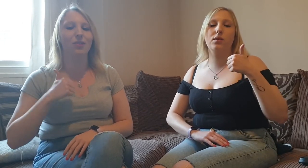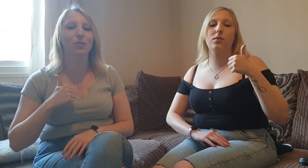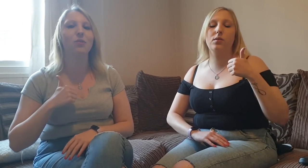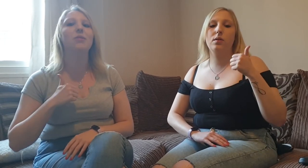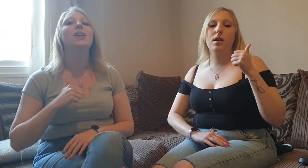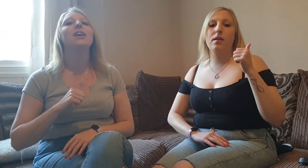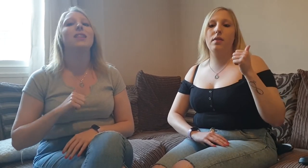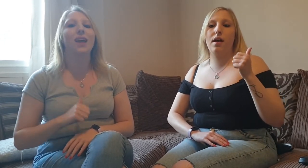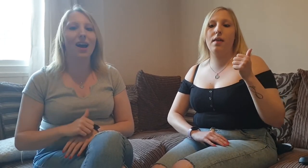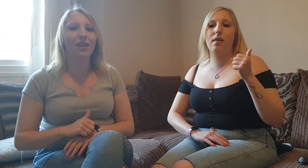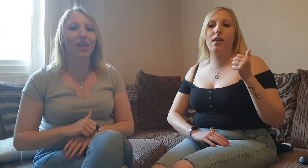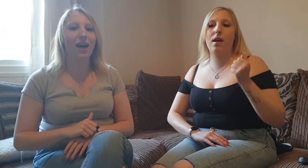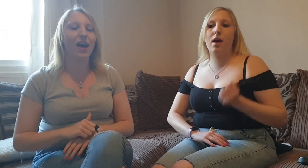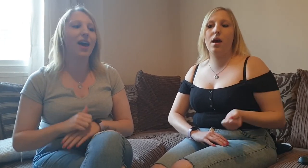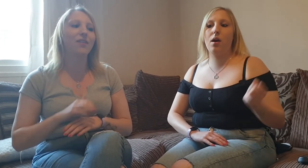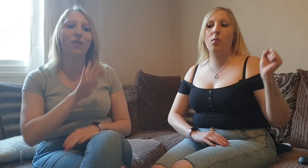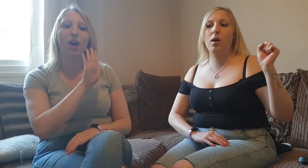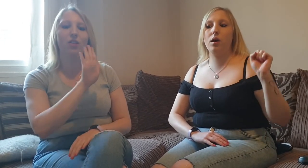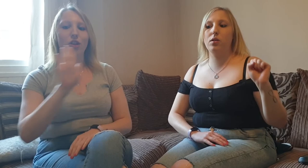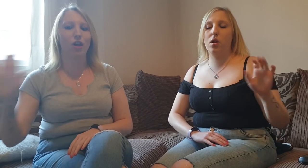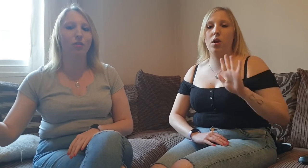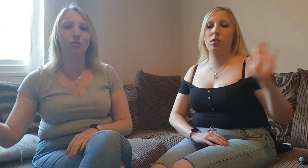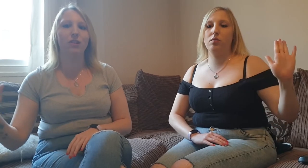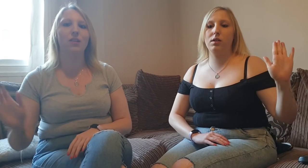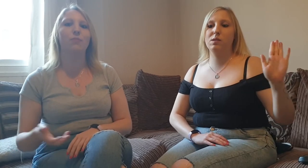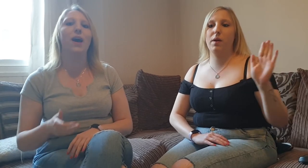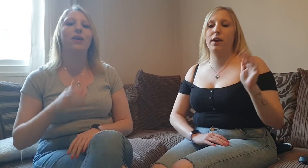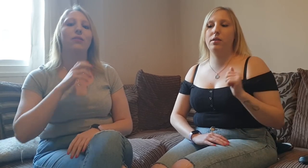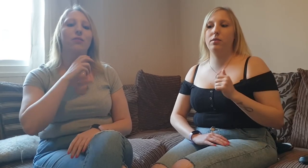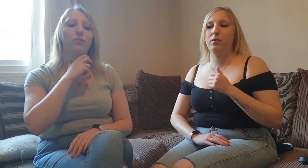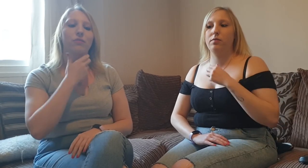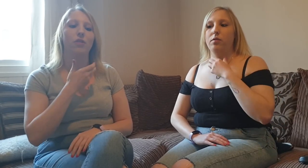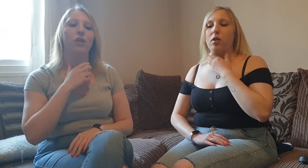cool. Now there are no green speckled